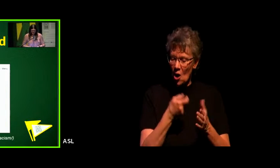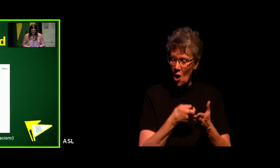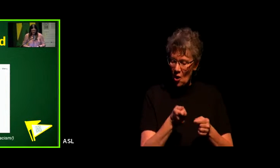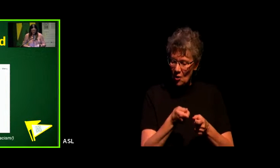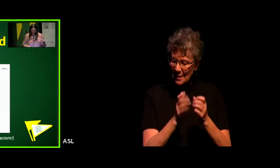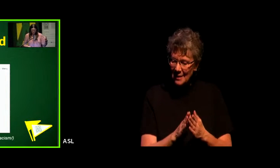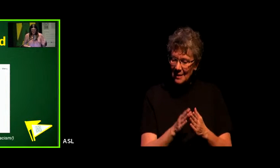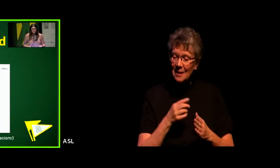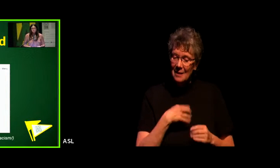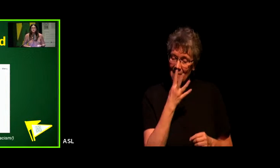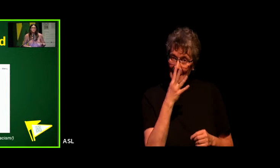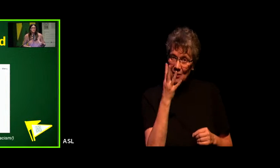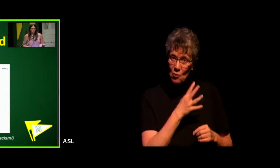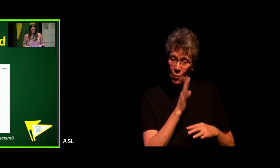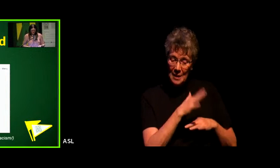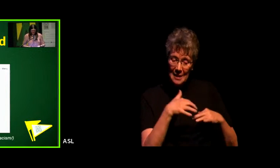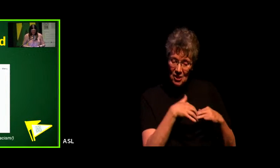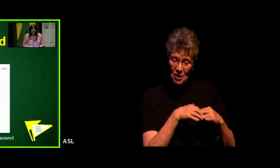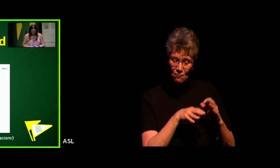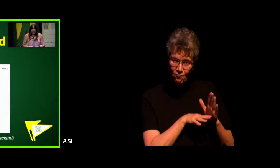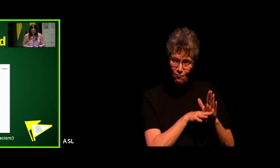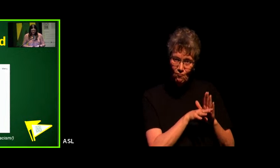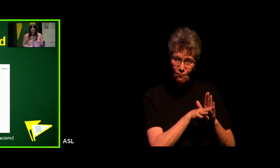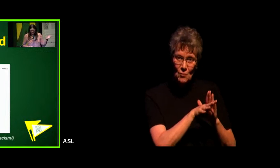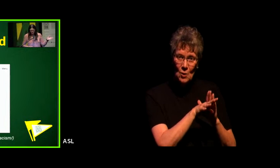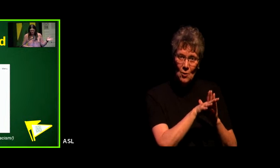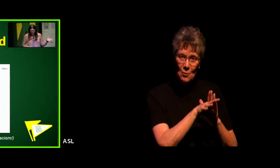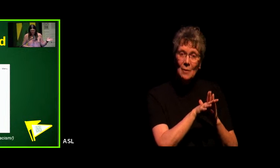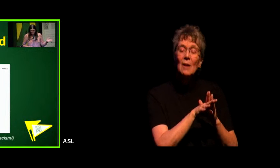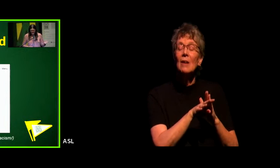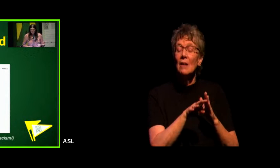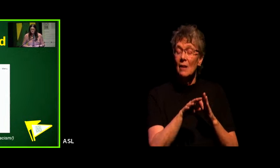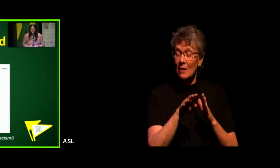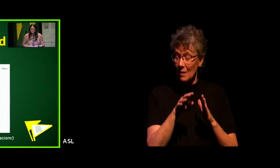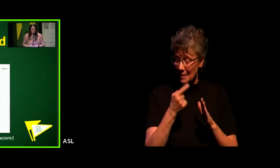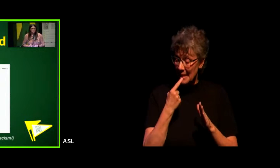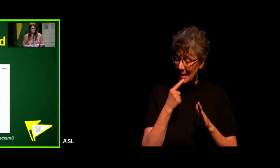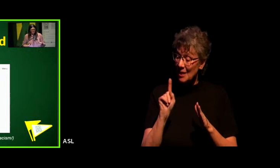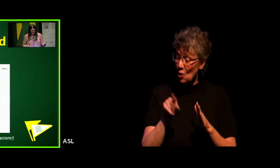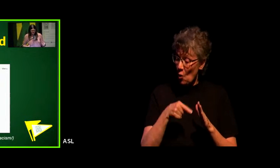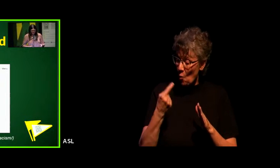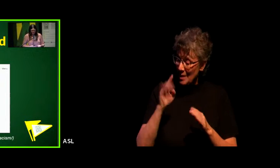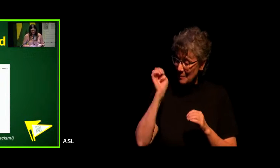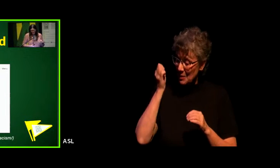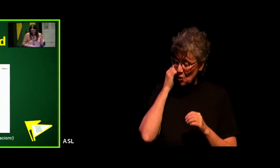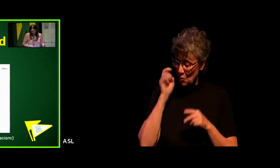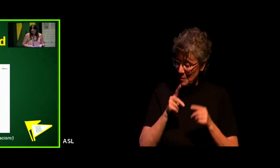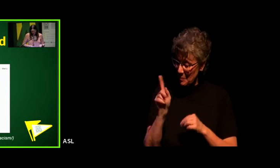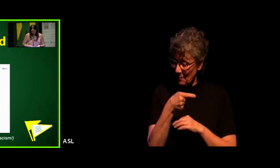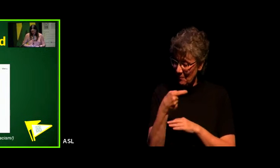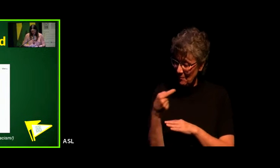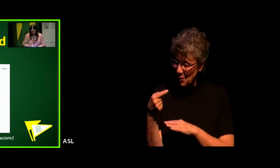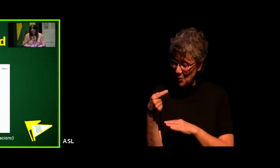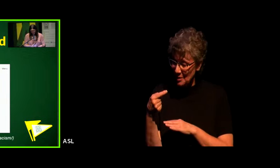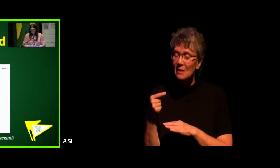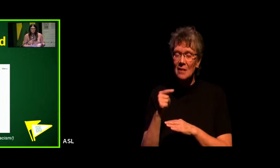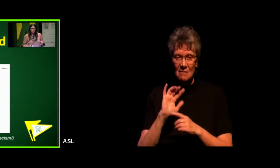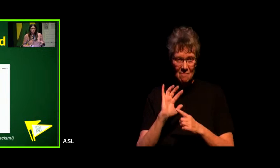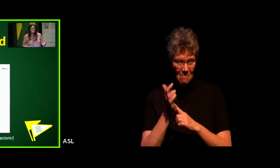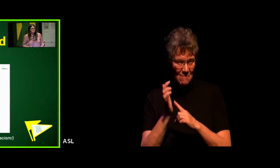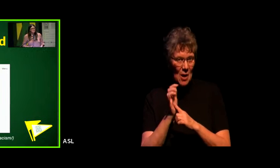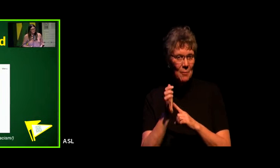ideologies like white nationalism and neo-Nazism. I wrote an article about this last year for the website Sapiens if you want a little bit more information